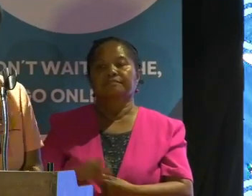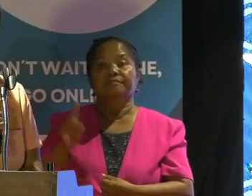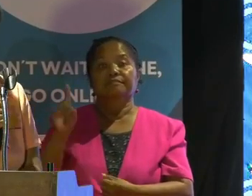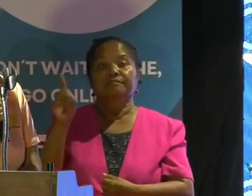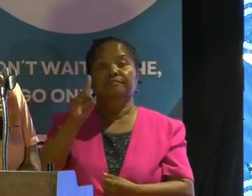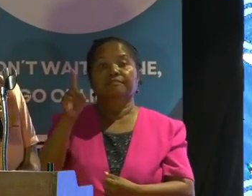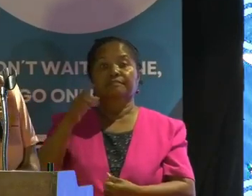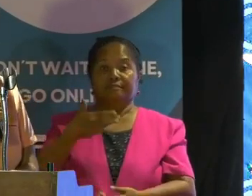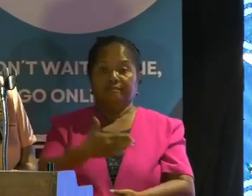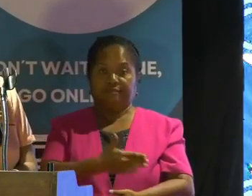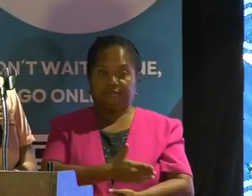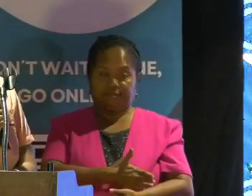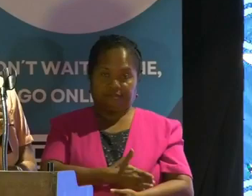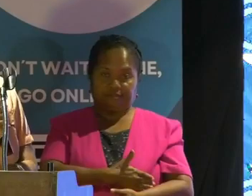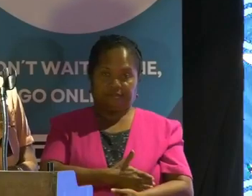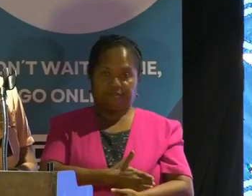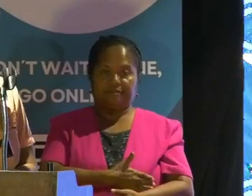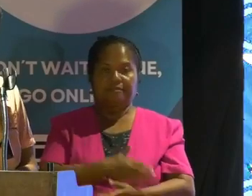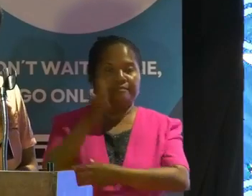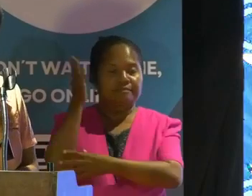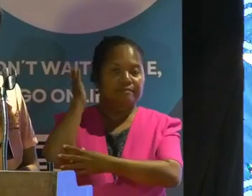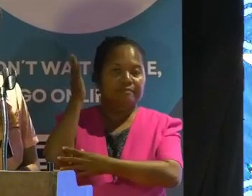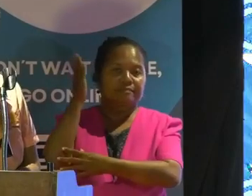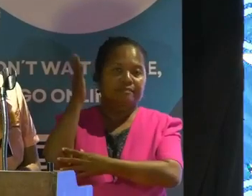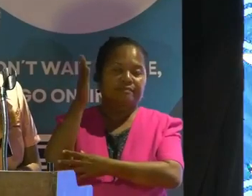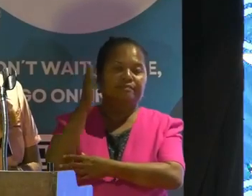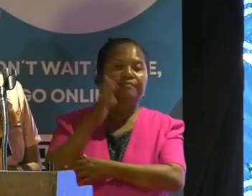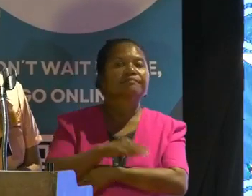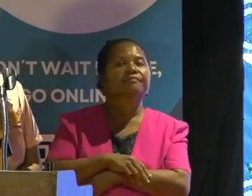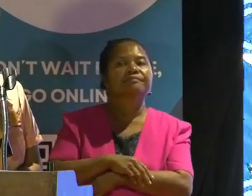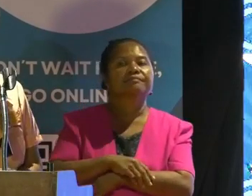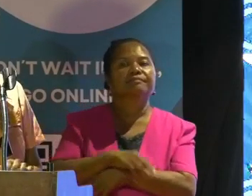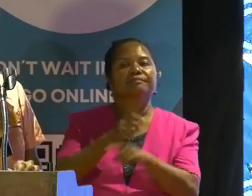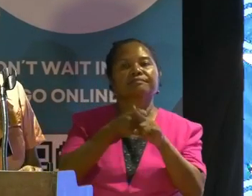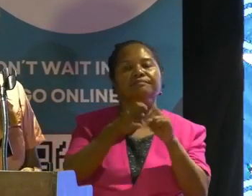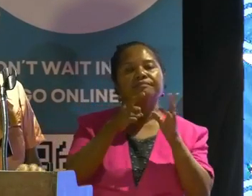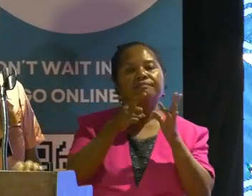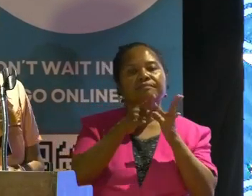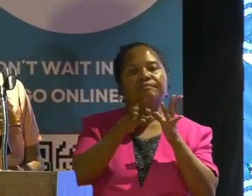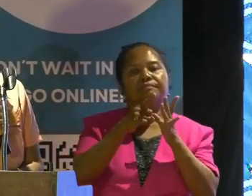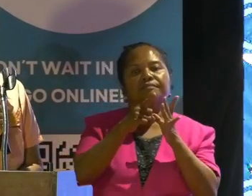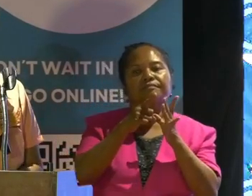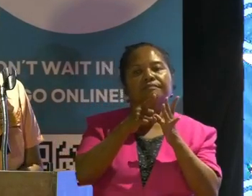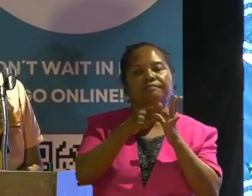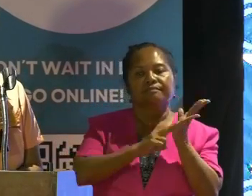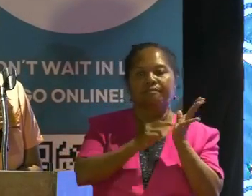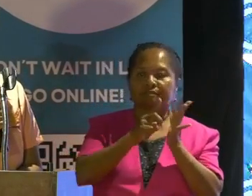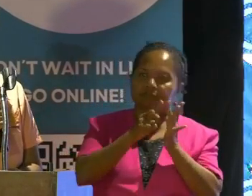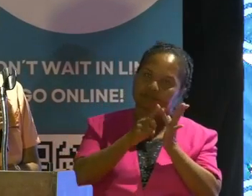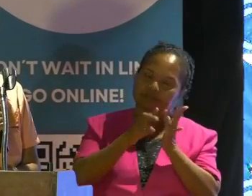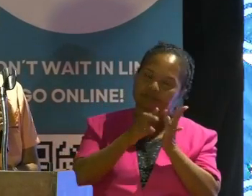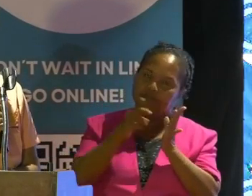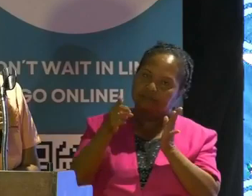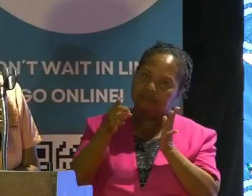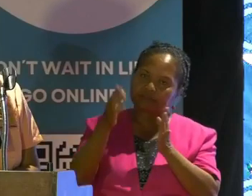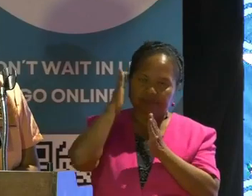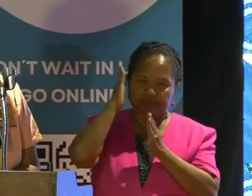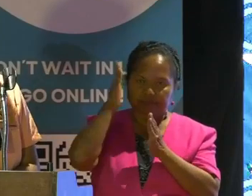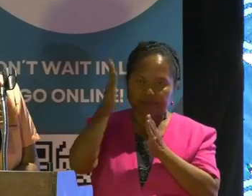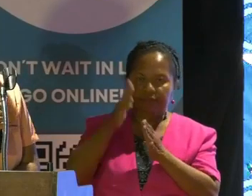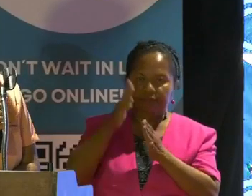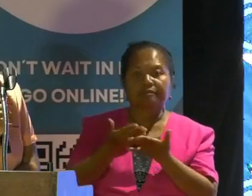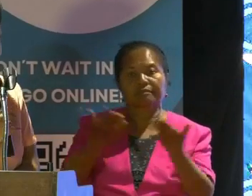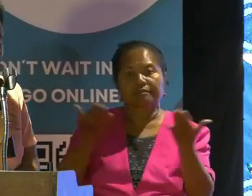Today in the morning, our good presenter Miss Conio Eli, give you Miss School or